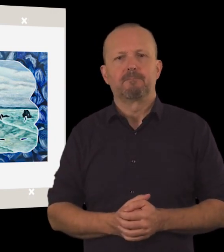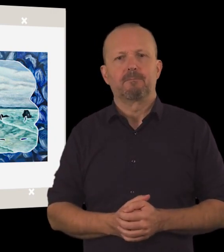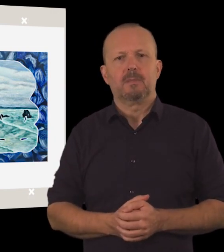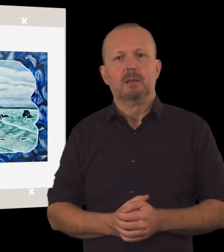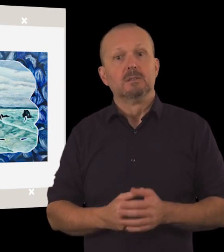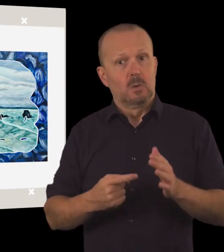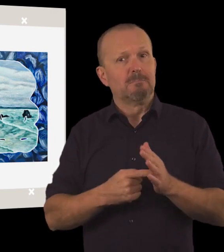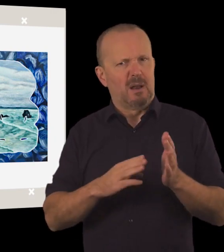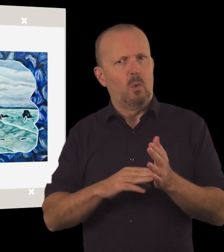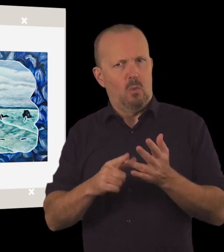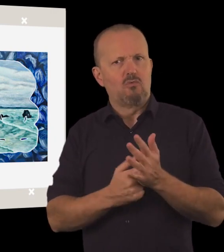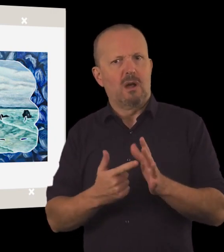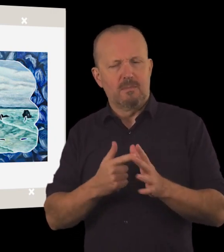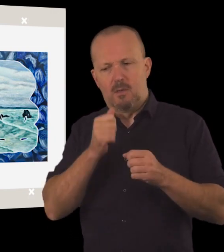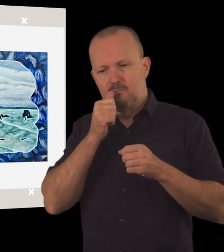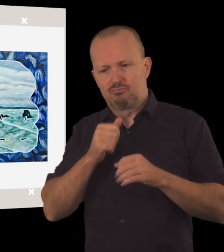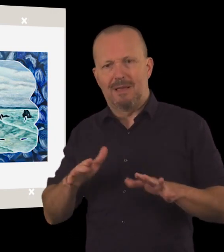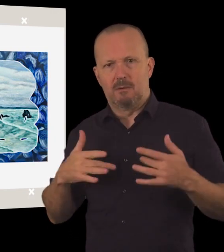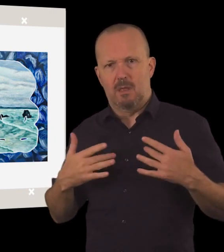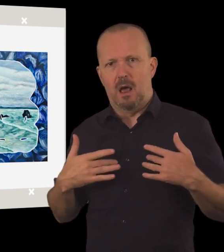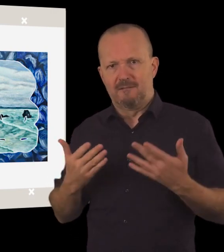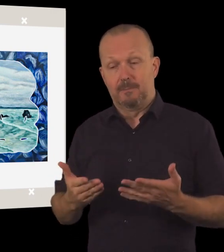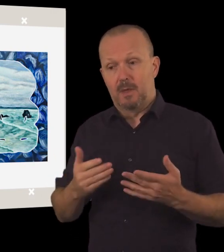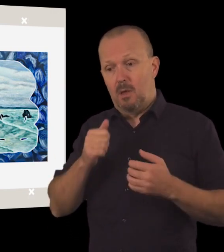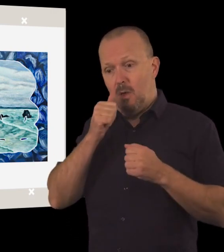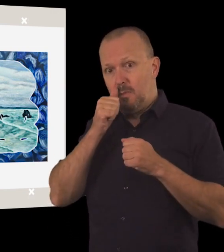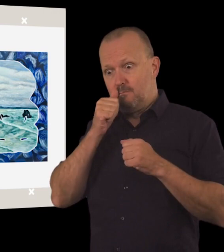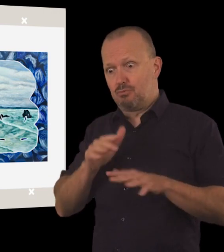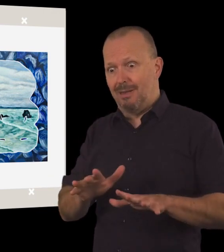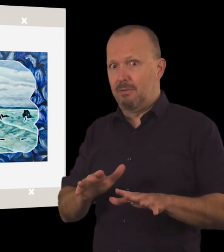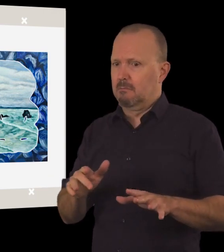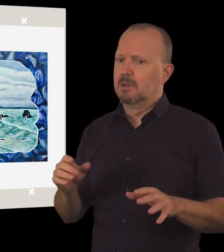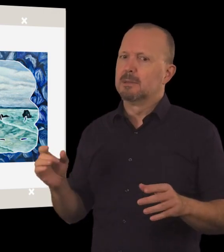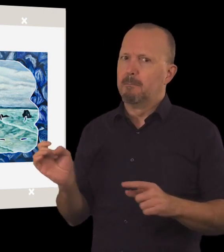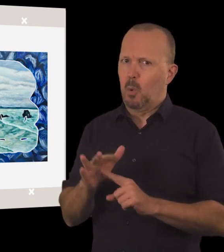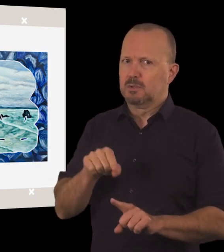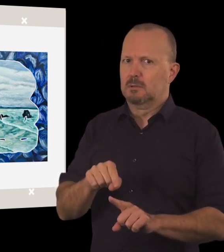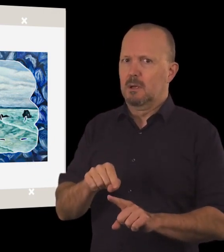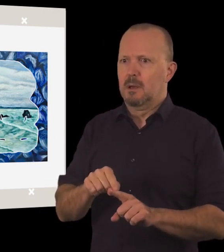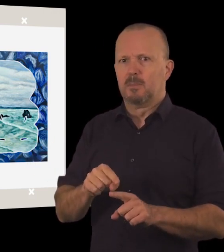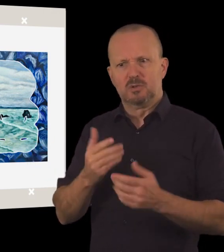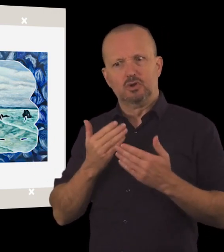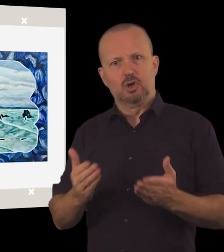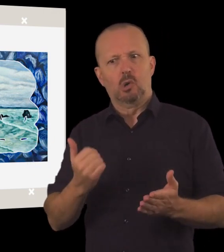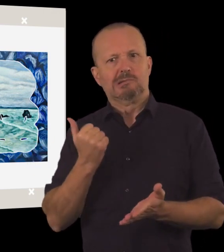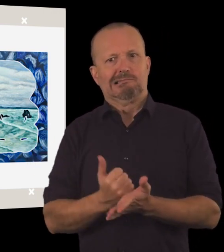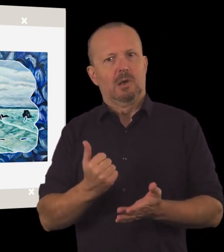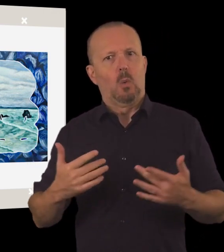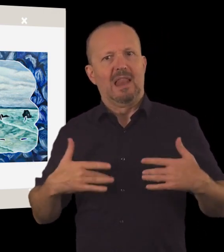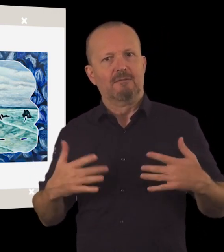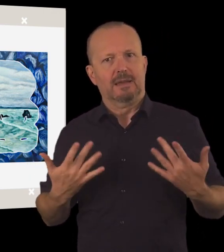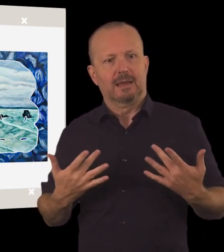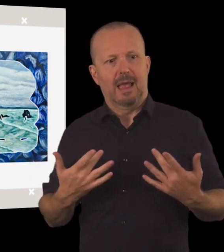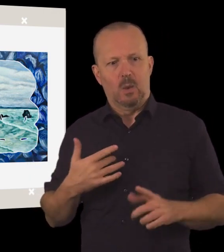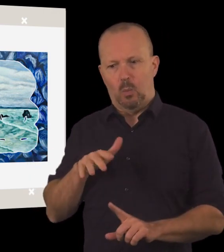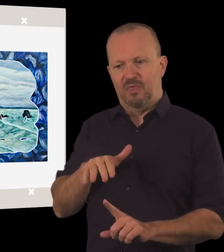Te Manawa Ora is about the breath of life. The breath is really important as it's an indication that we're